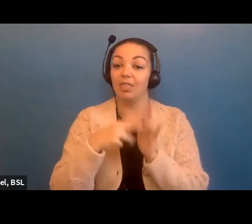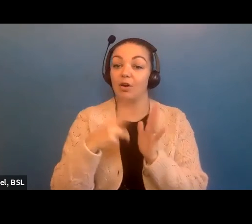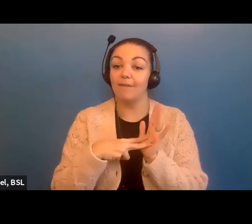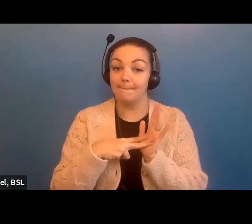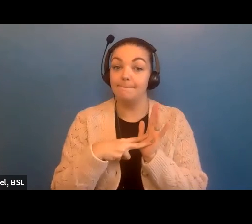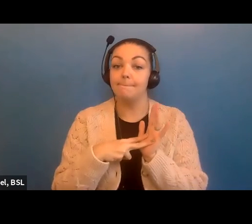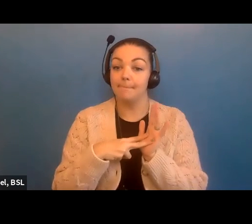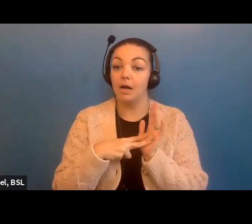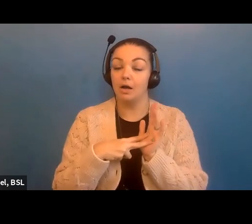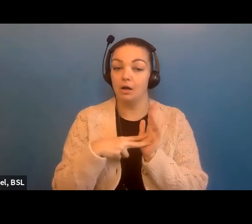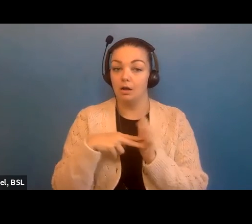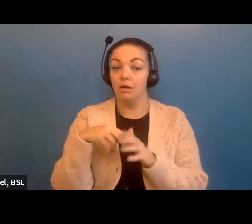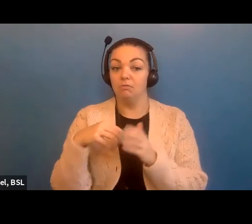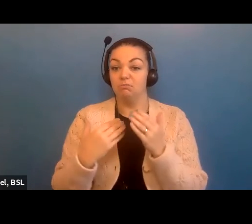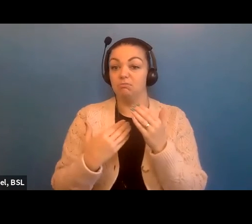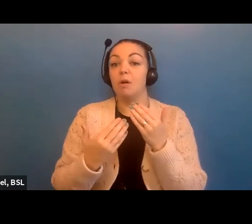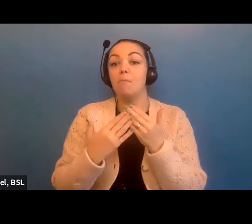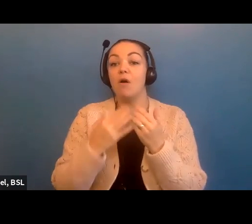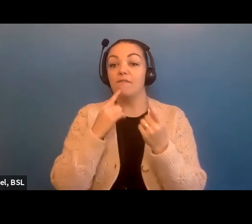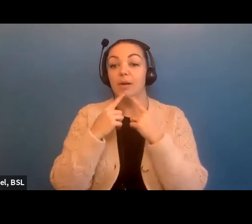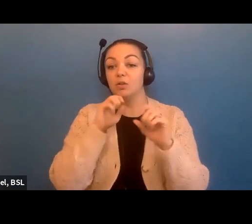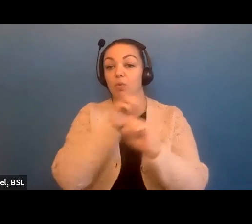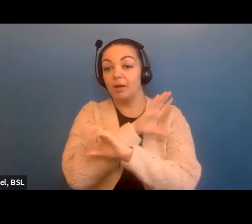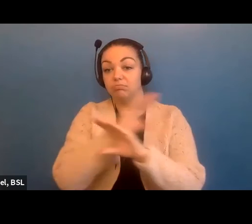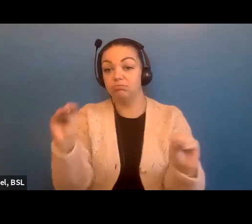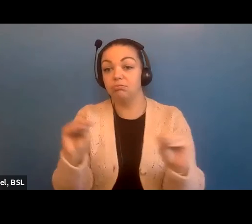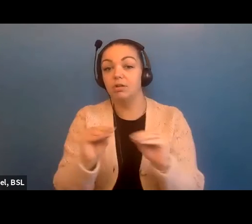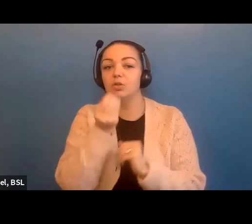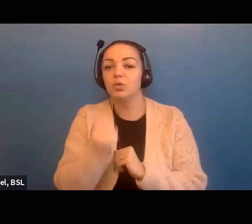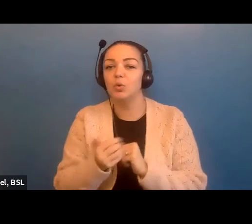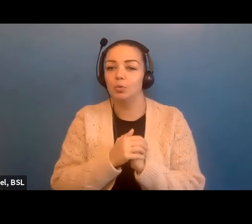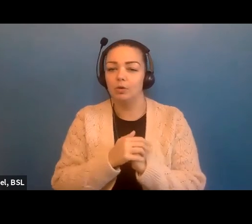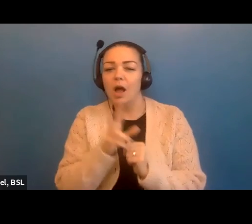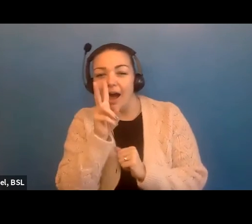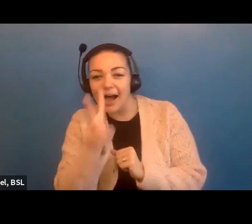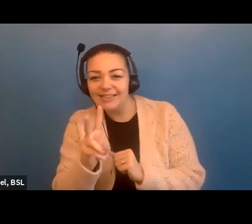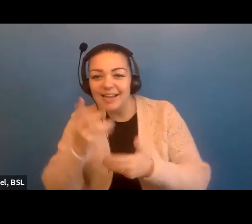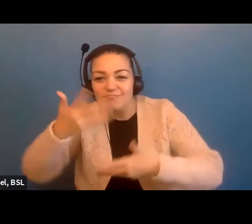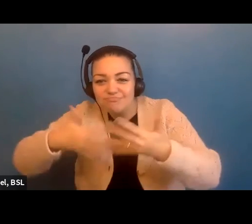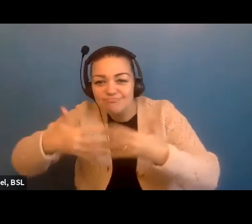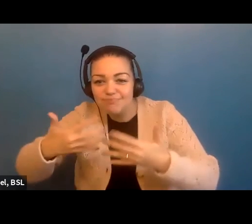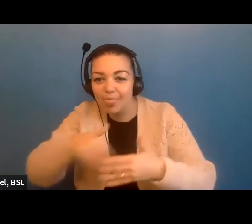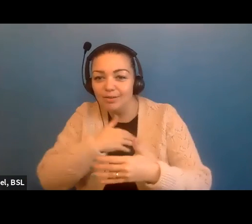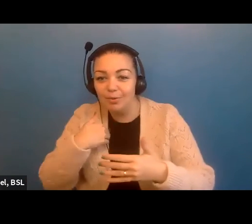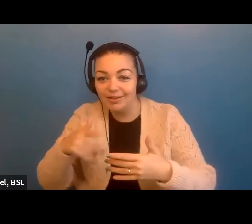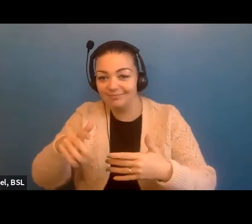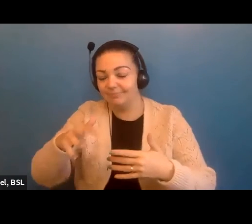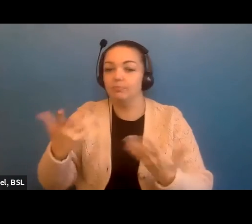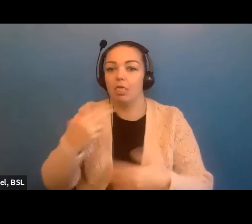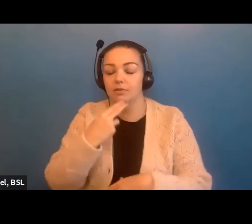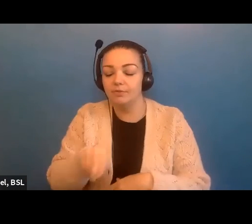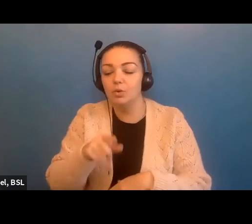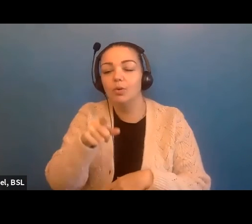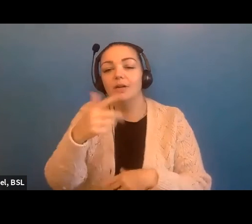sharing some more detail around that. And I've also noticed throughout the chat today, there's been quite a lot of people asking for some more information on some of